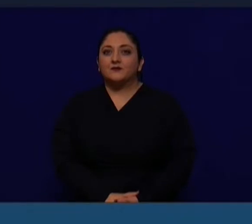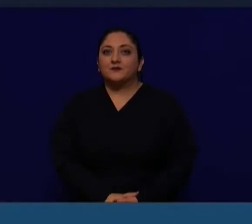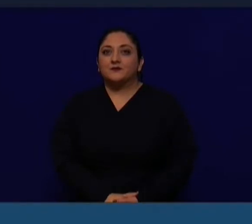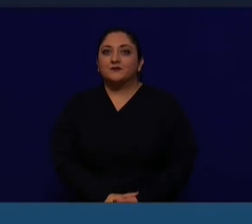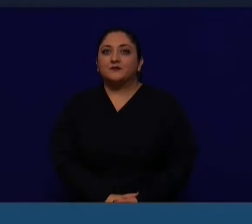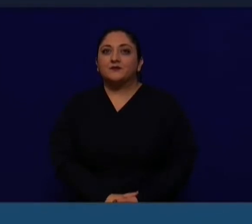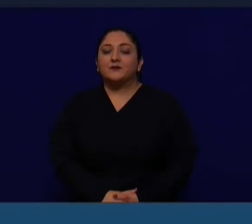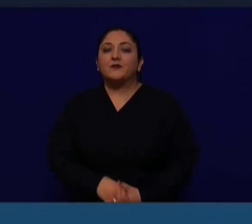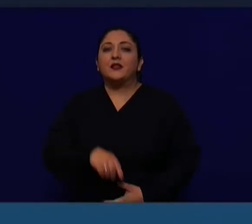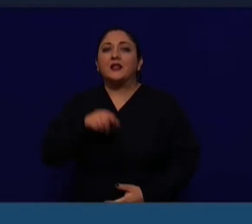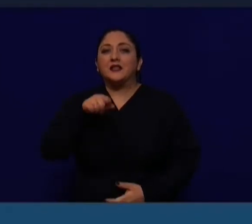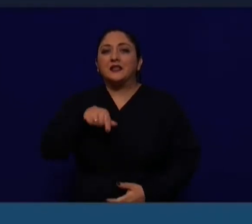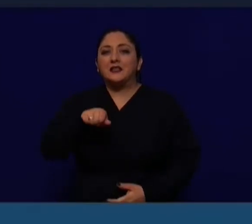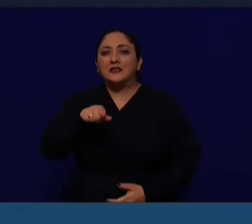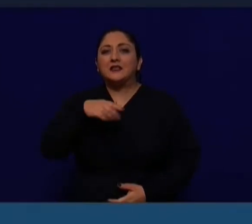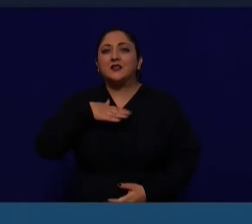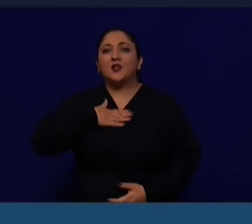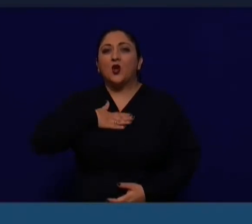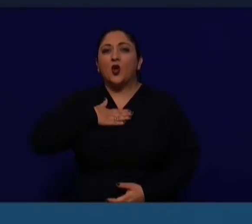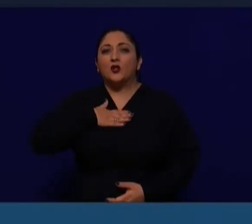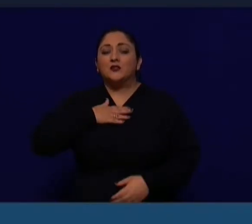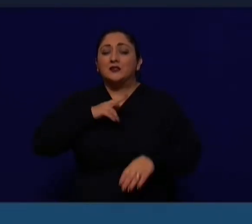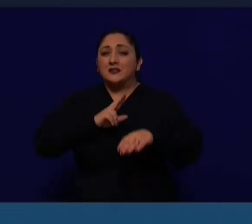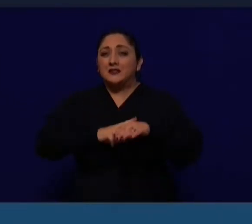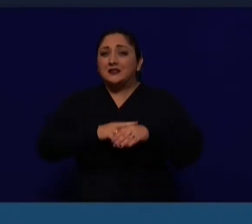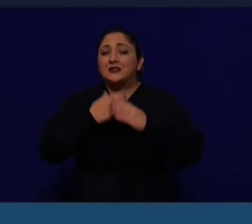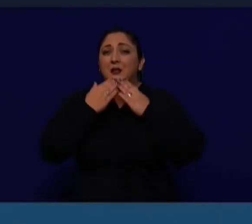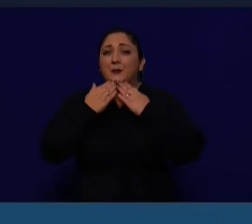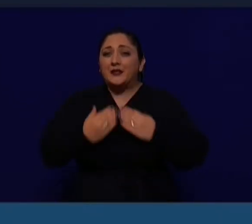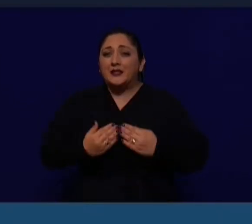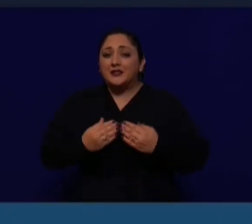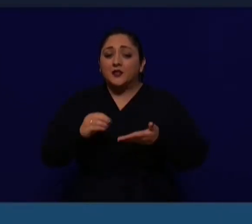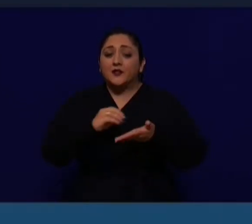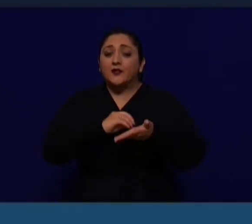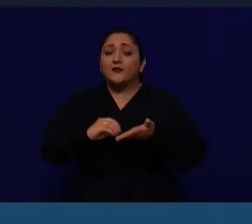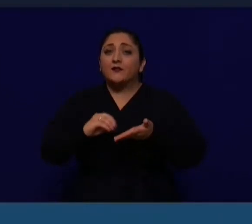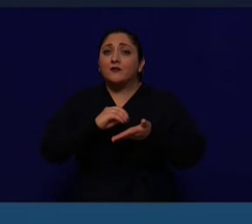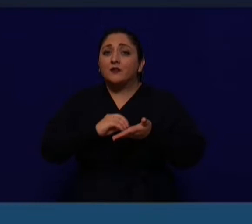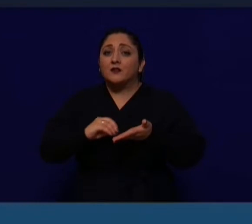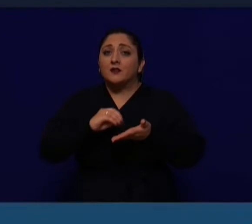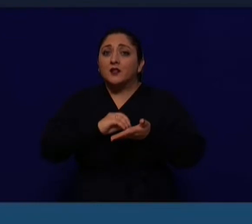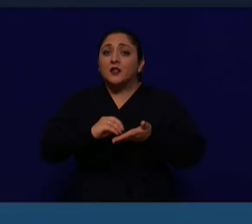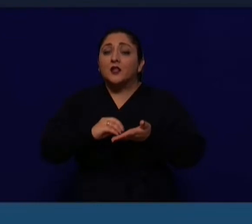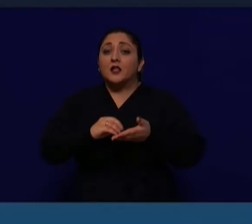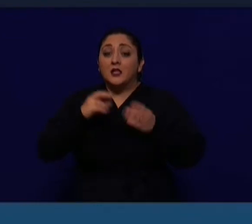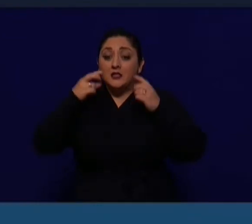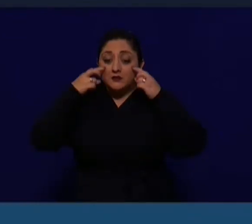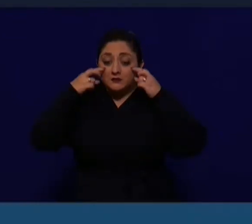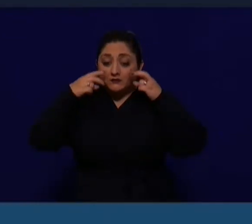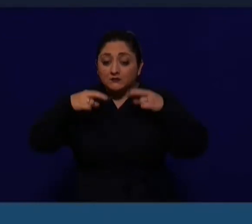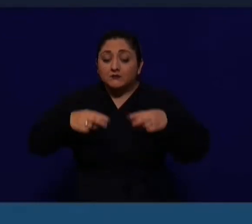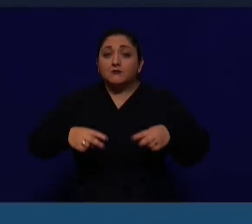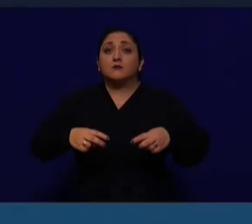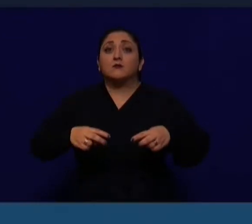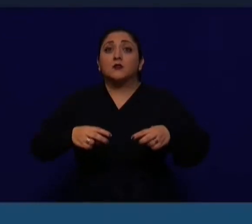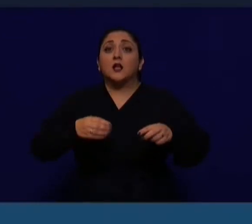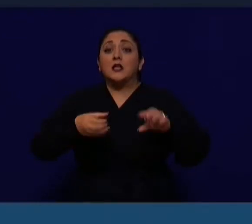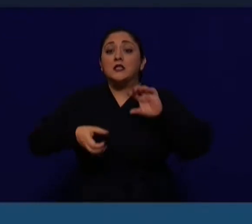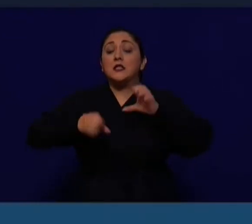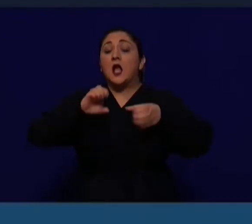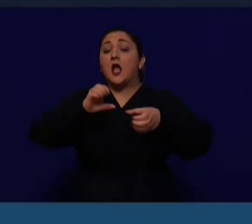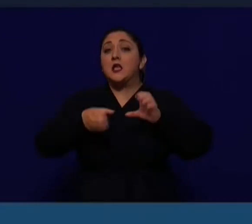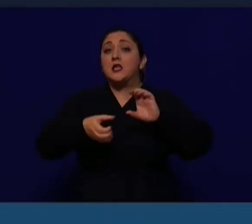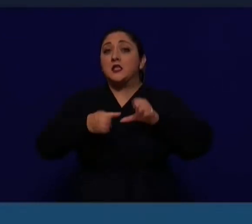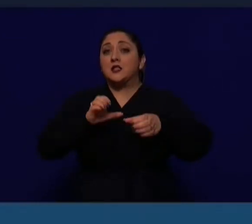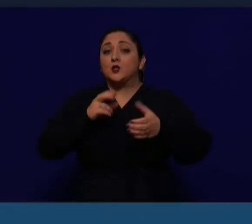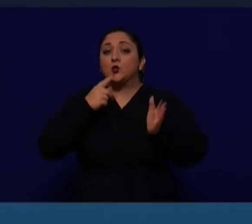scientific evidence that sort of backed the closure of restaurants above other sectors, for example, like retail, like schools, and so on?